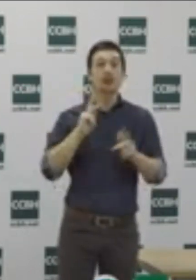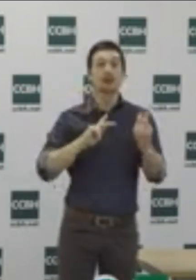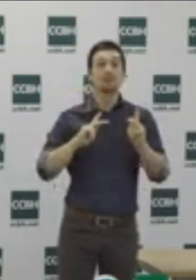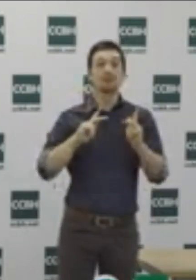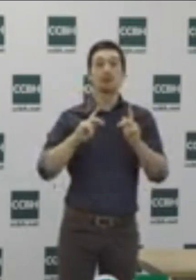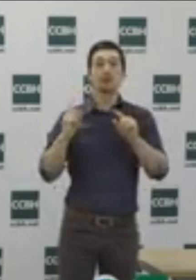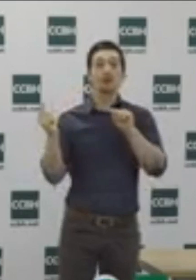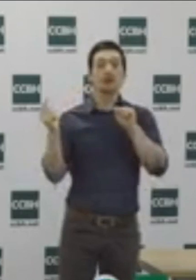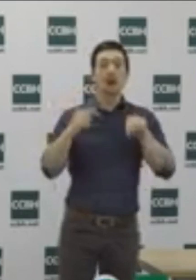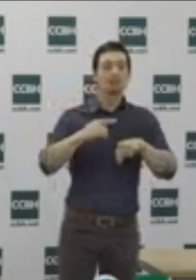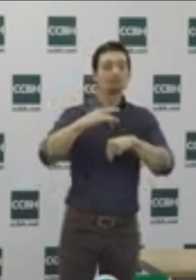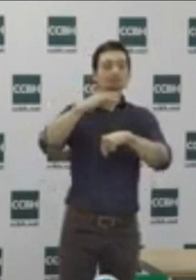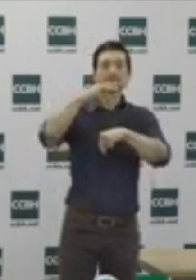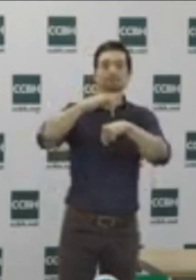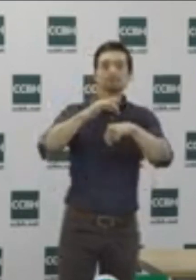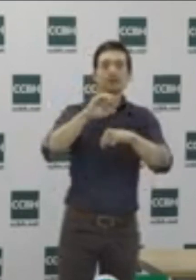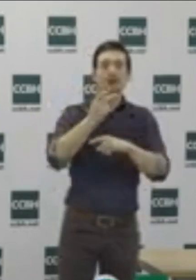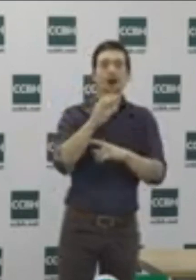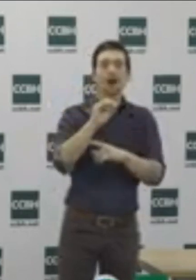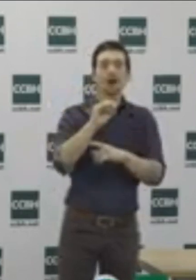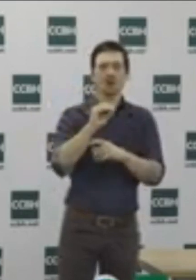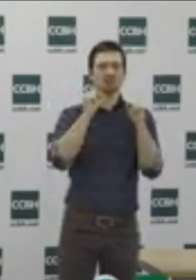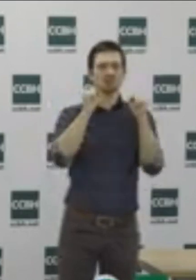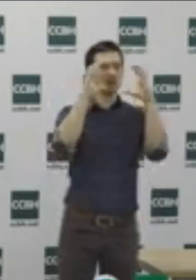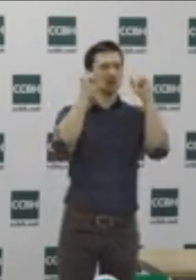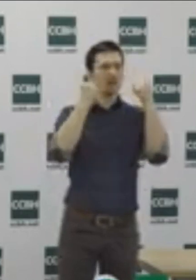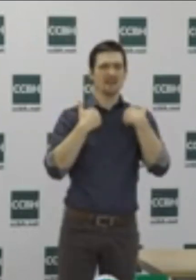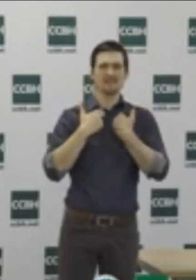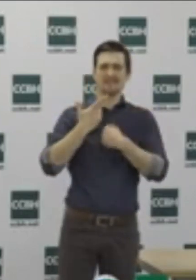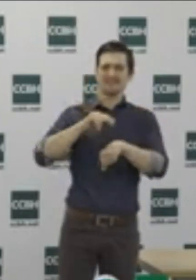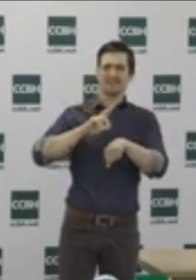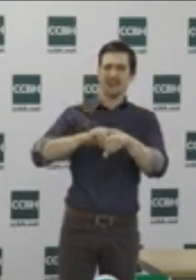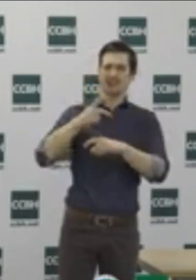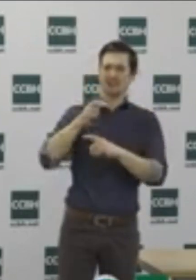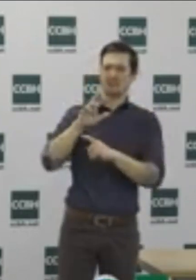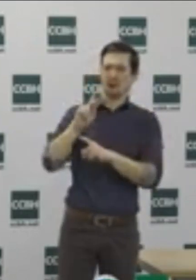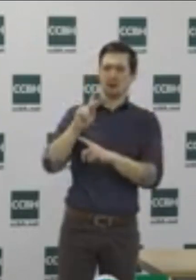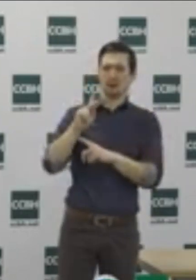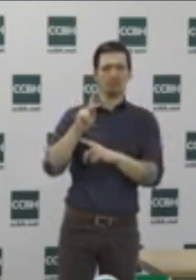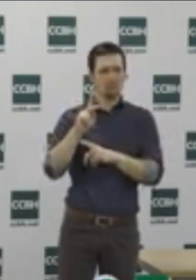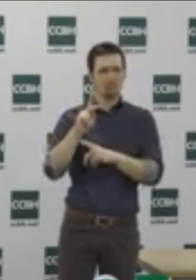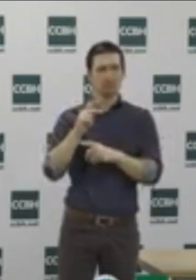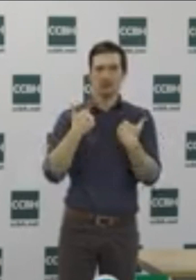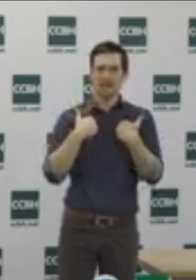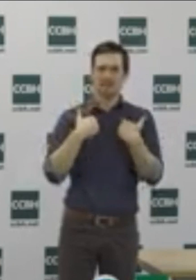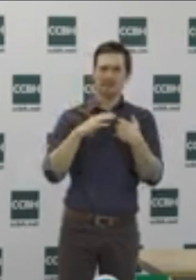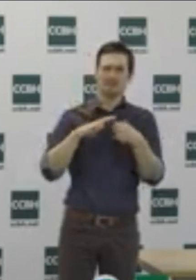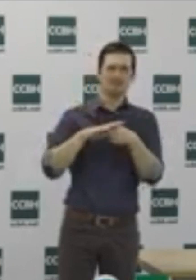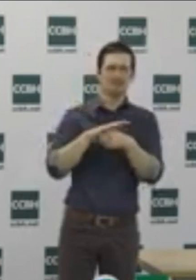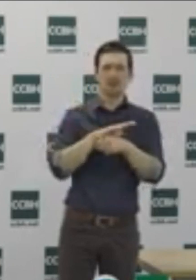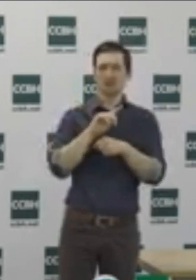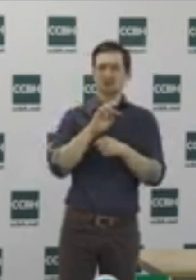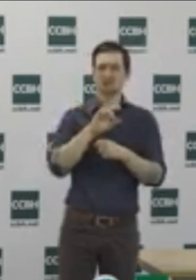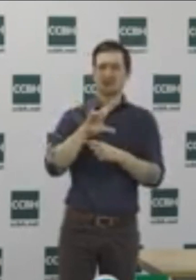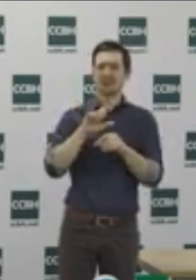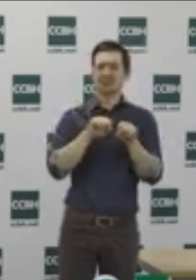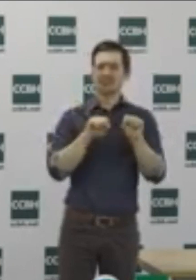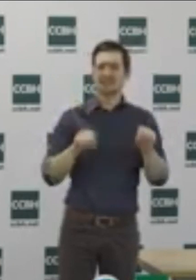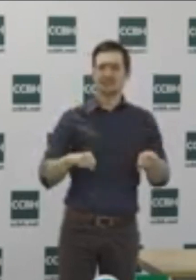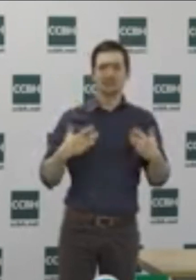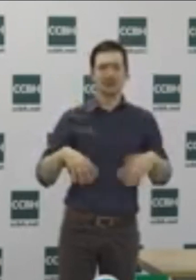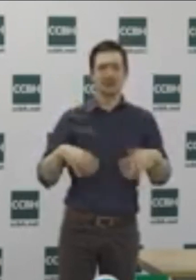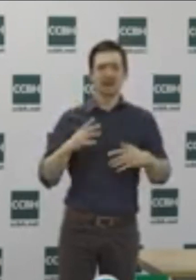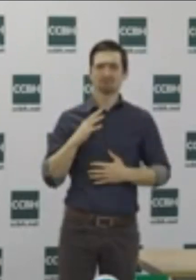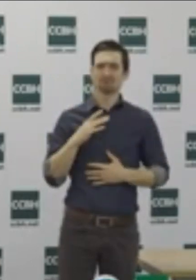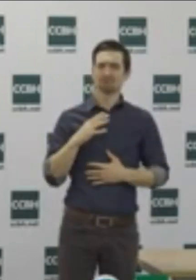other times, they are surprised we have a national park and that we have such an interesting and full trail system. And those are the kind of